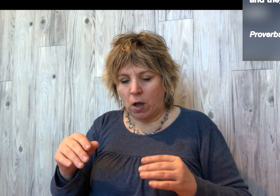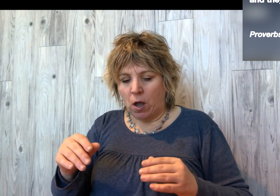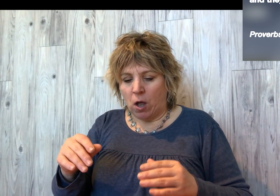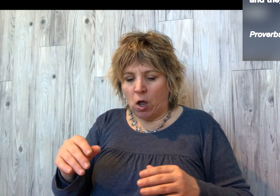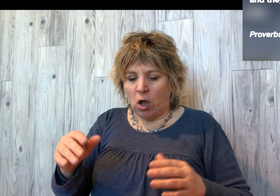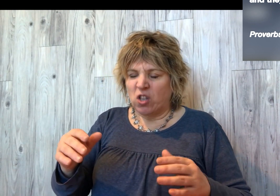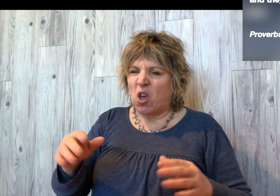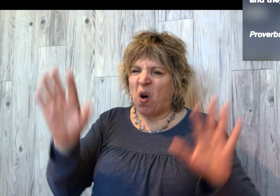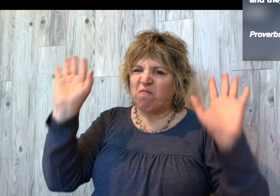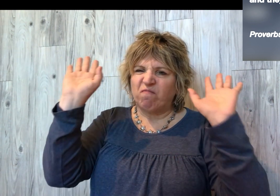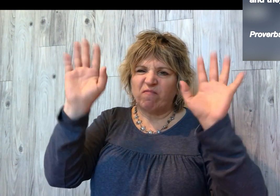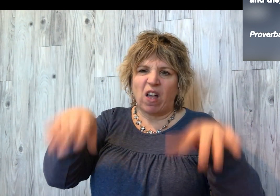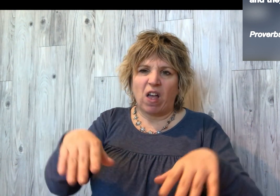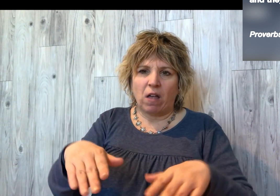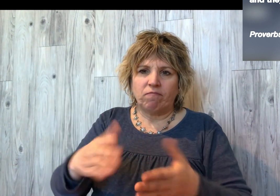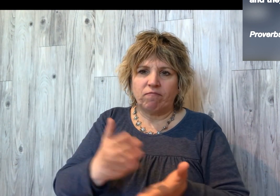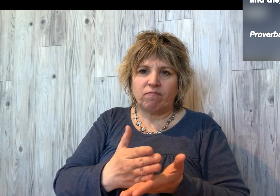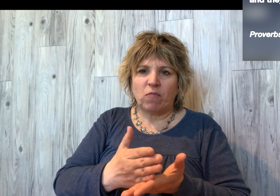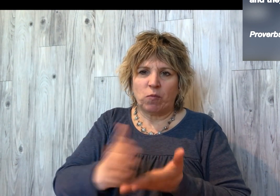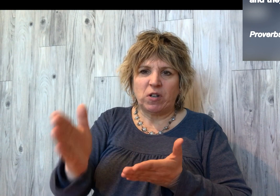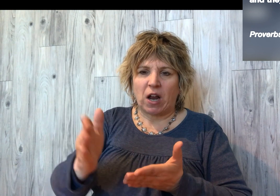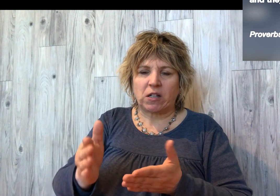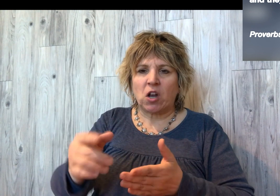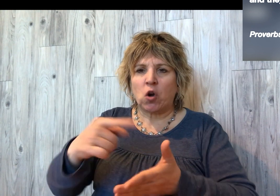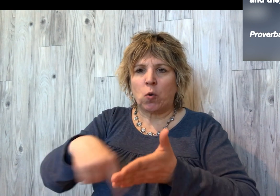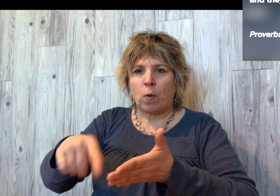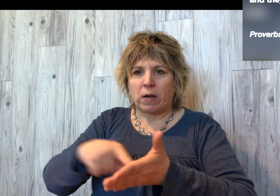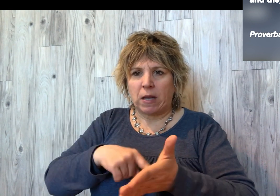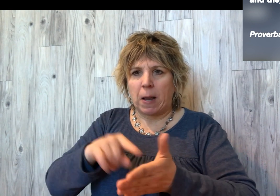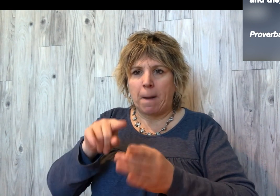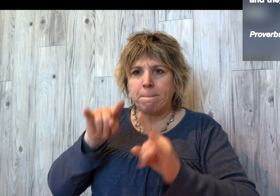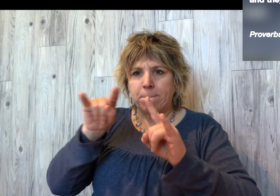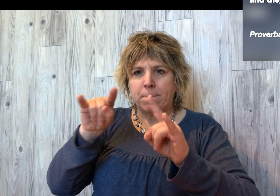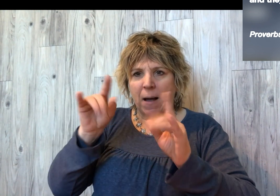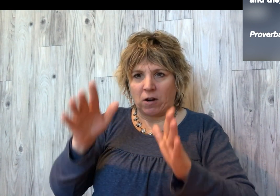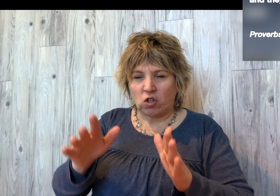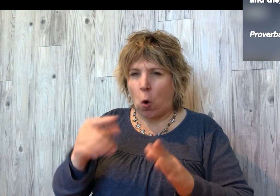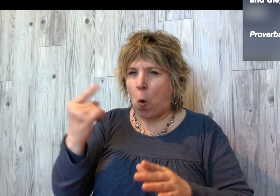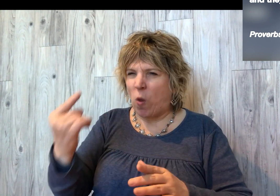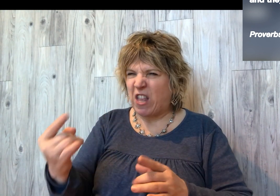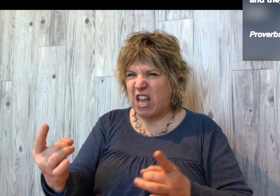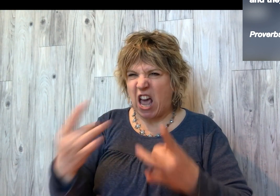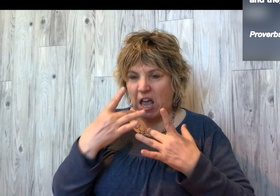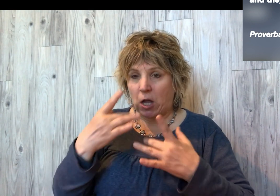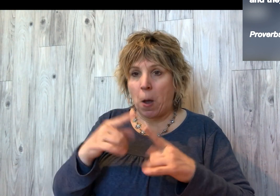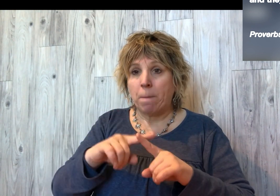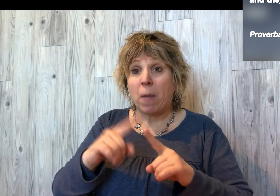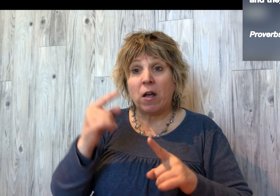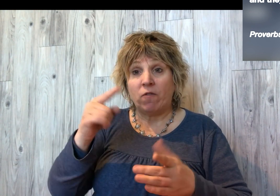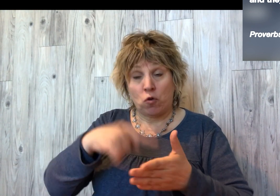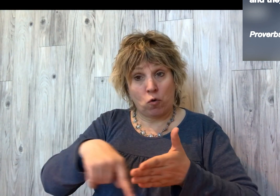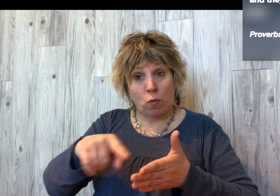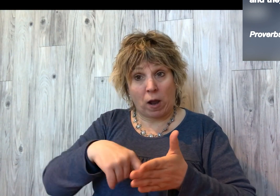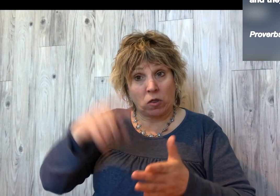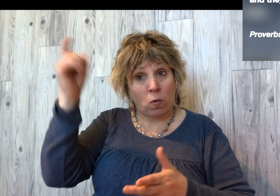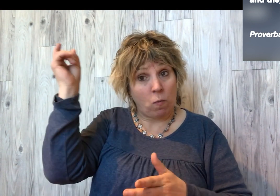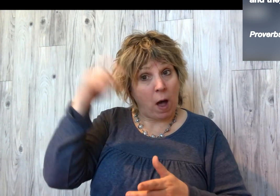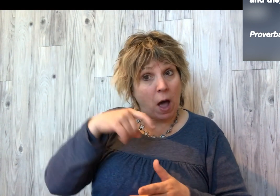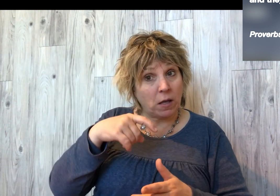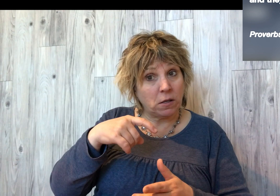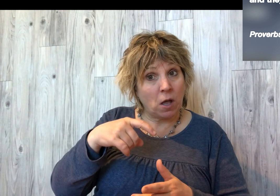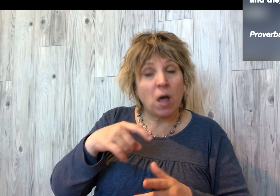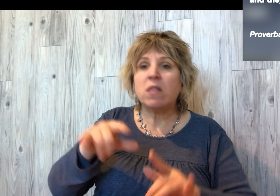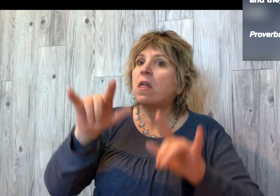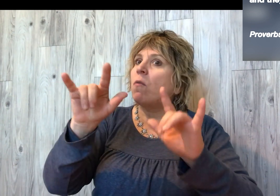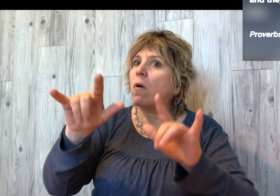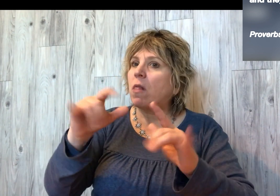So don't bother correcting mockers. They will only hate you. But if you correct the wise, they